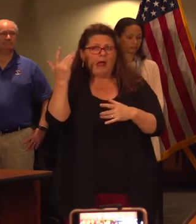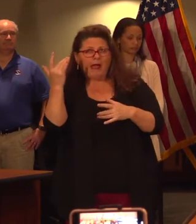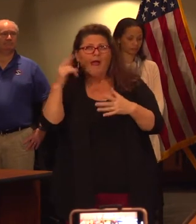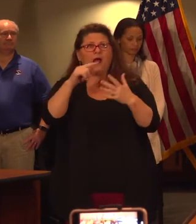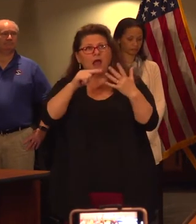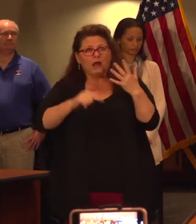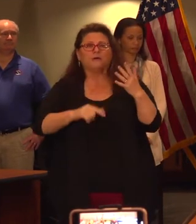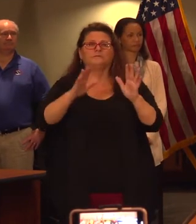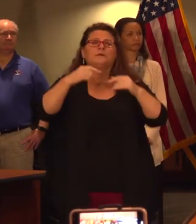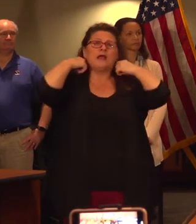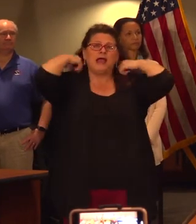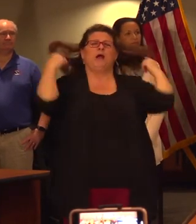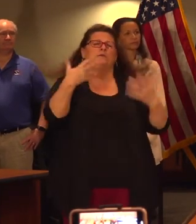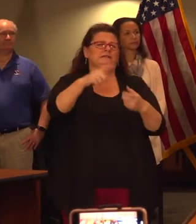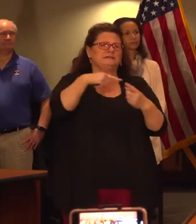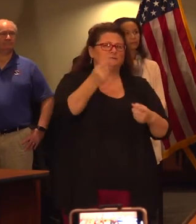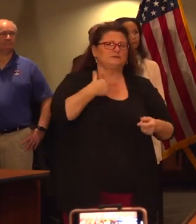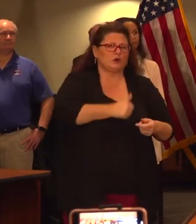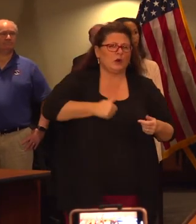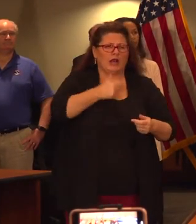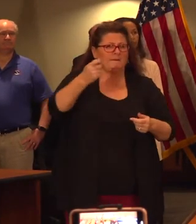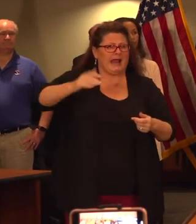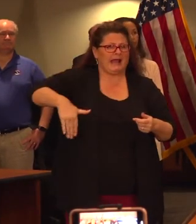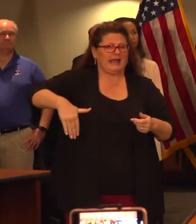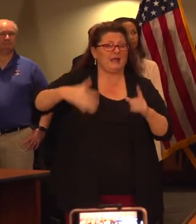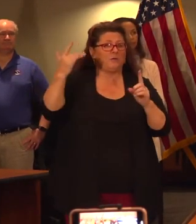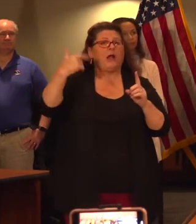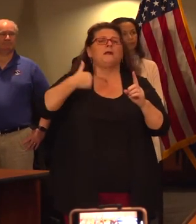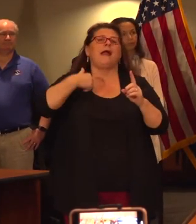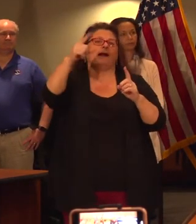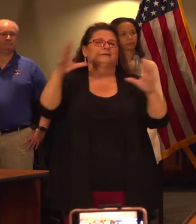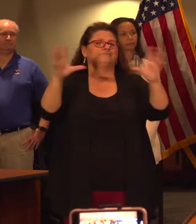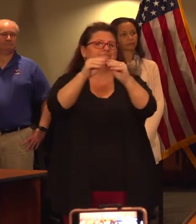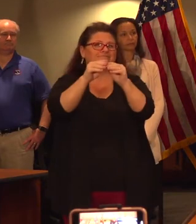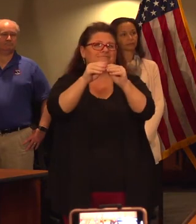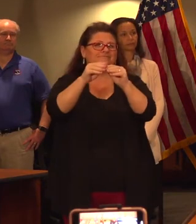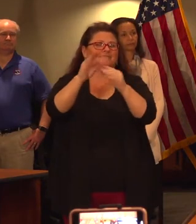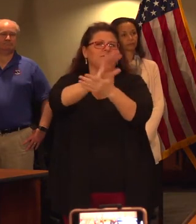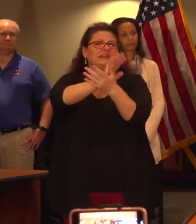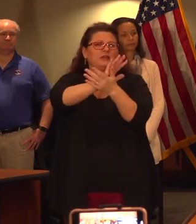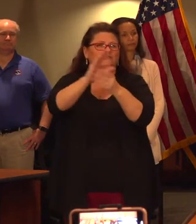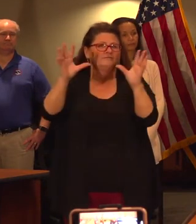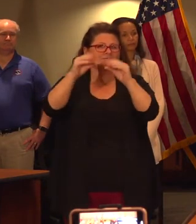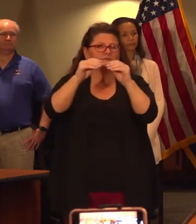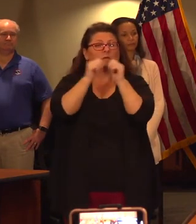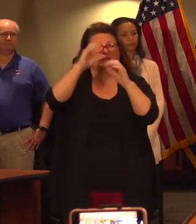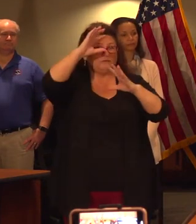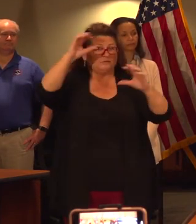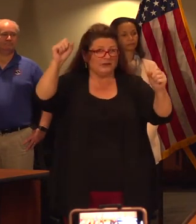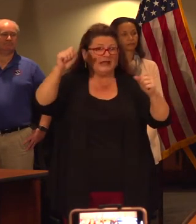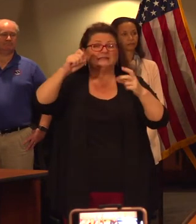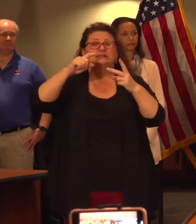to apologize for coming out a little late, but we had a video conference with the president and the vice president and other officials